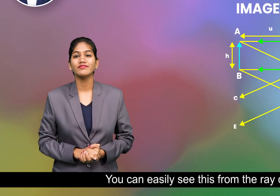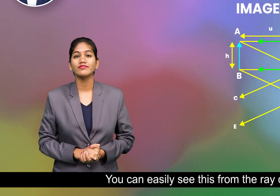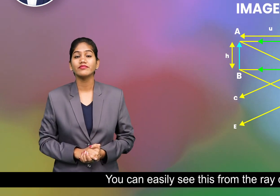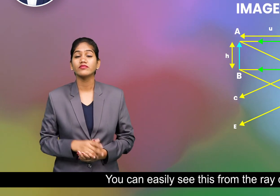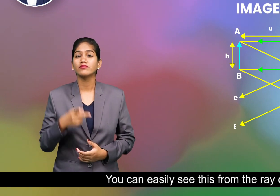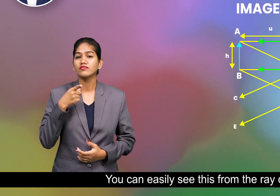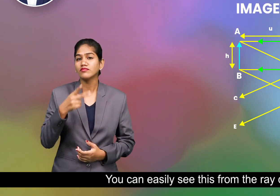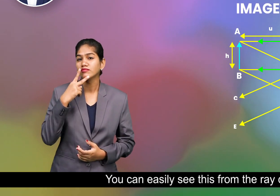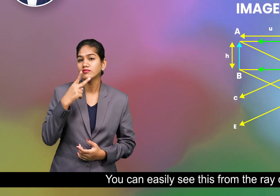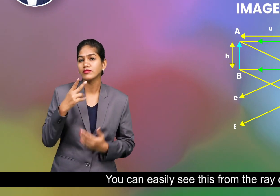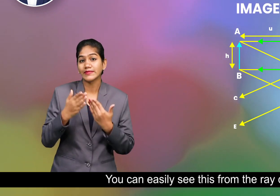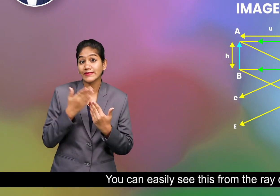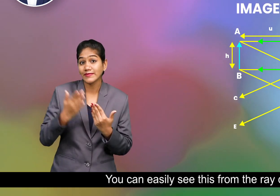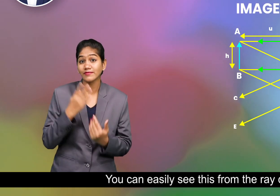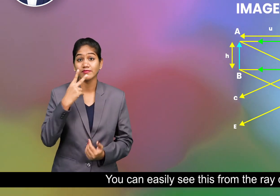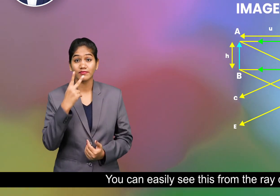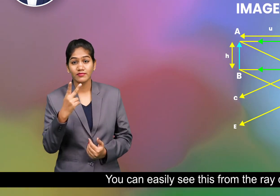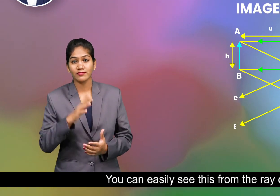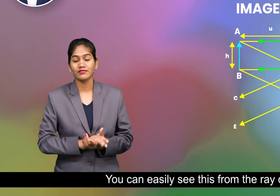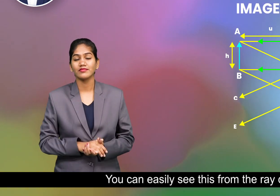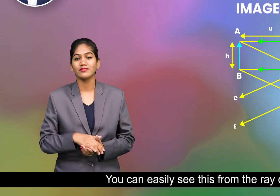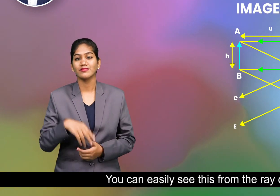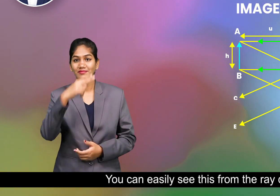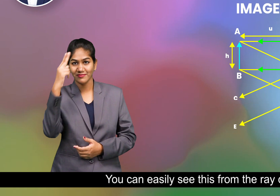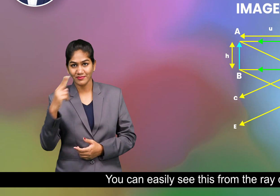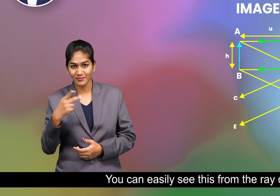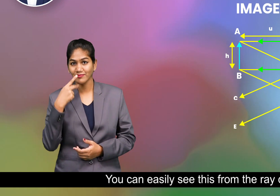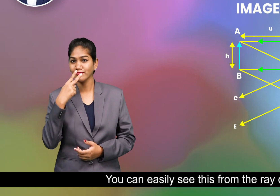You can easily see this from the ray diagrams.